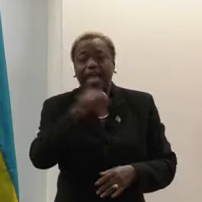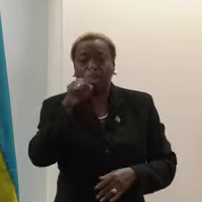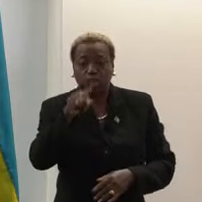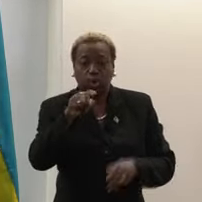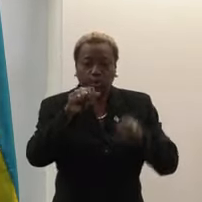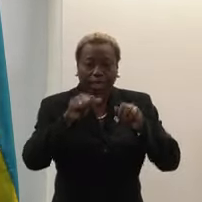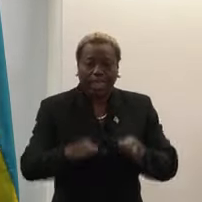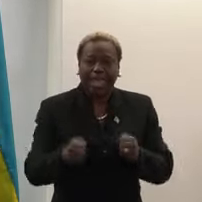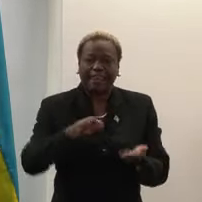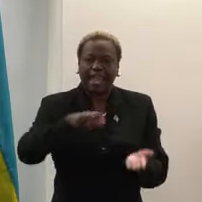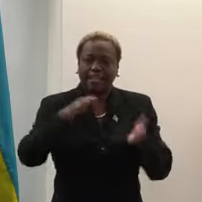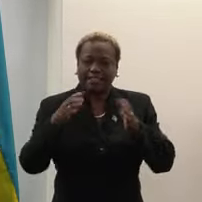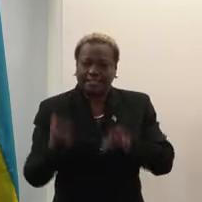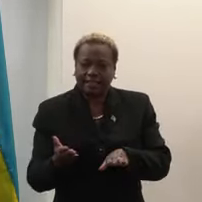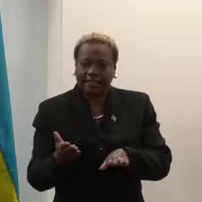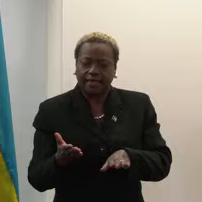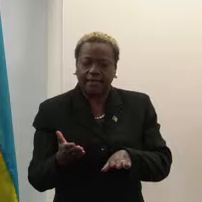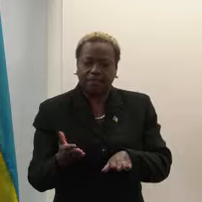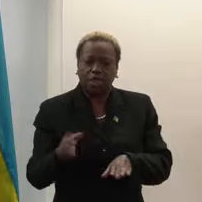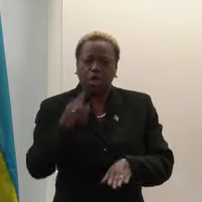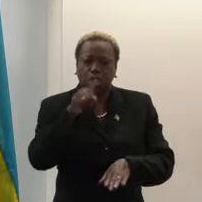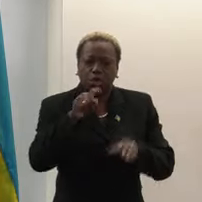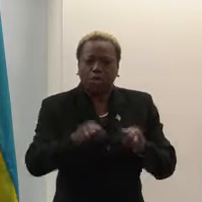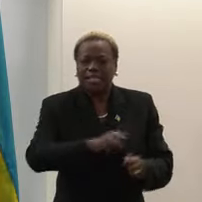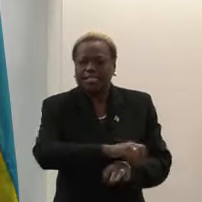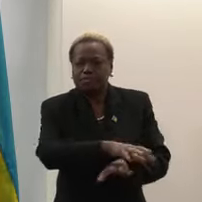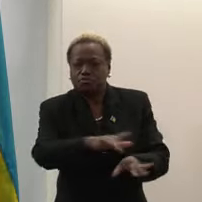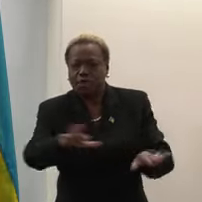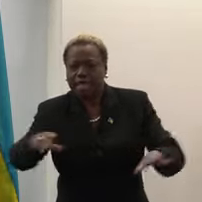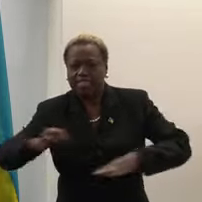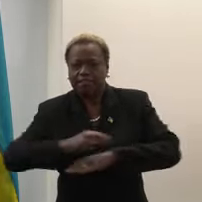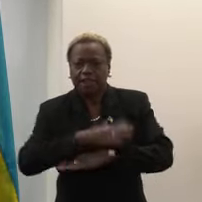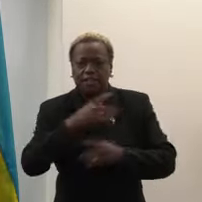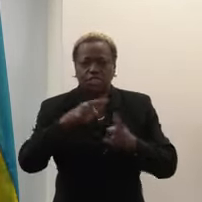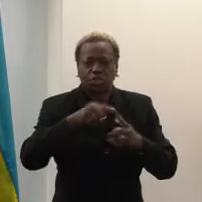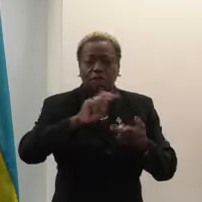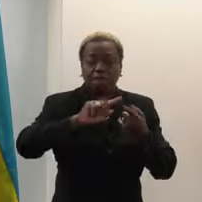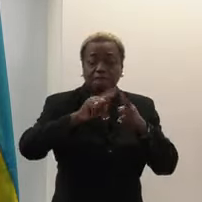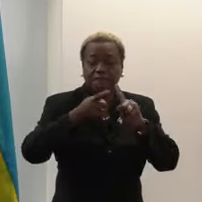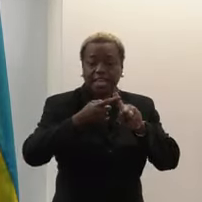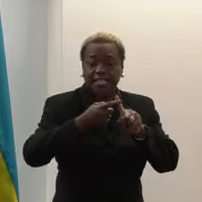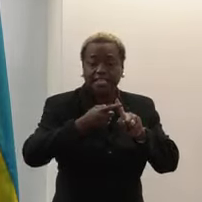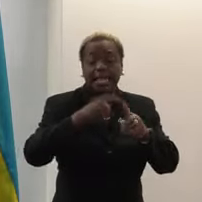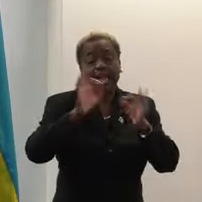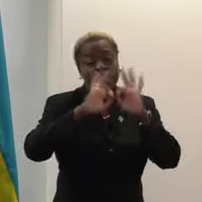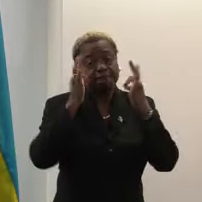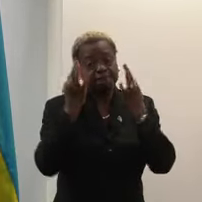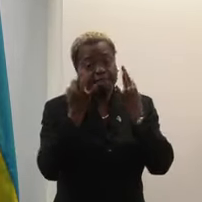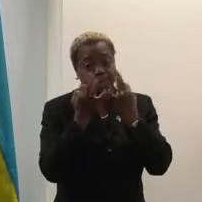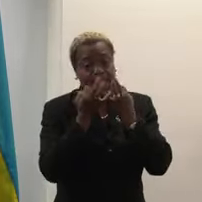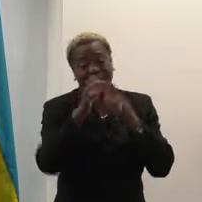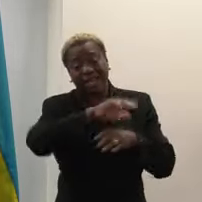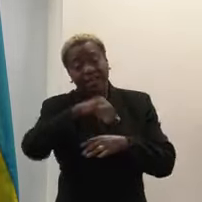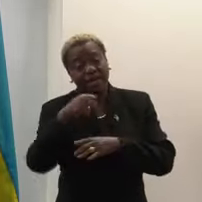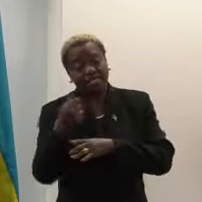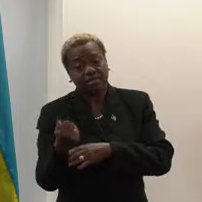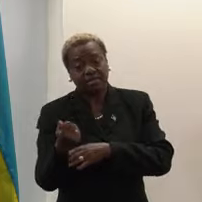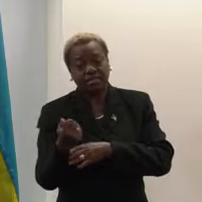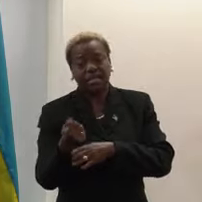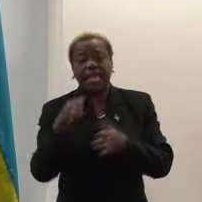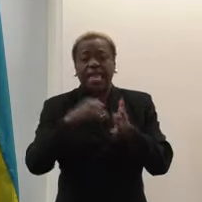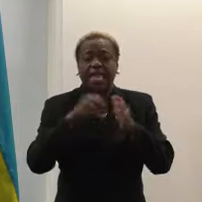die. You could spread it to your friends and family, neighbors, and others.